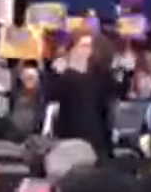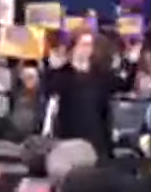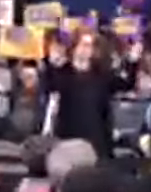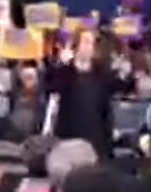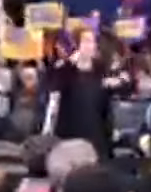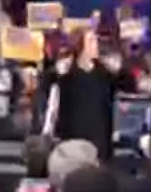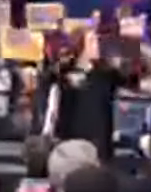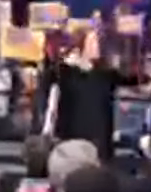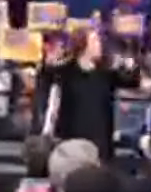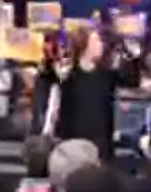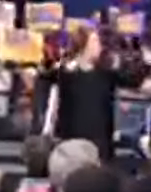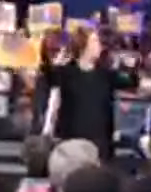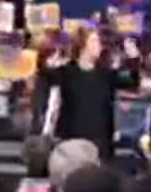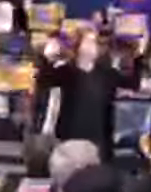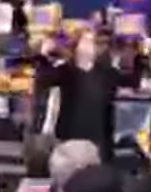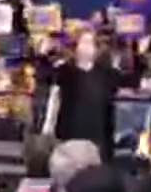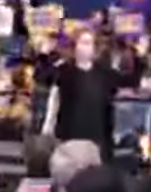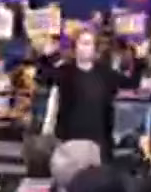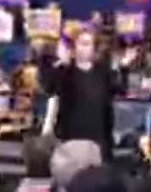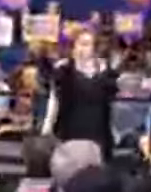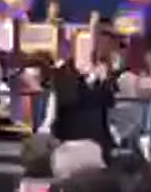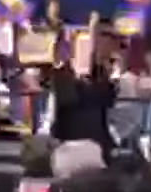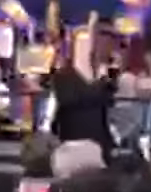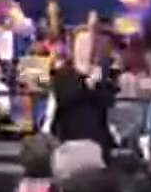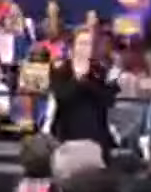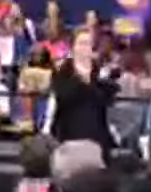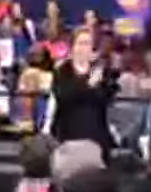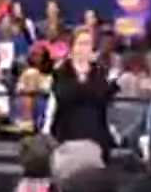For the people.